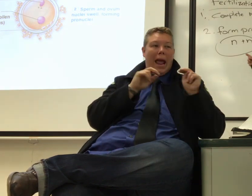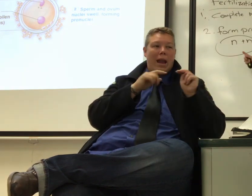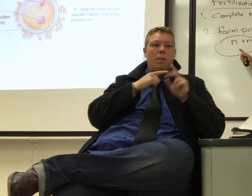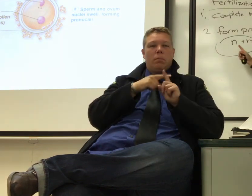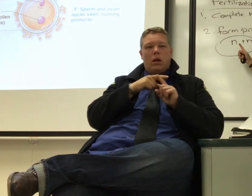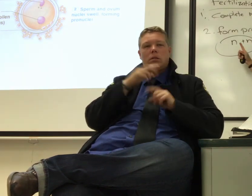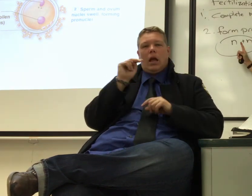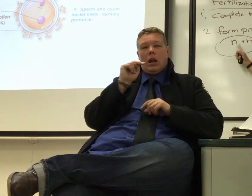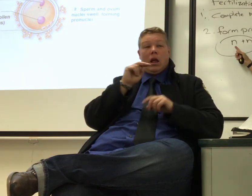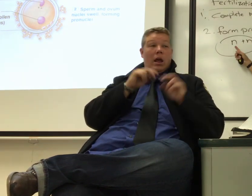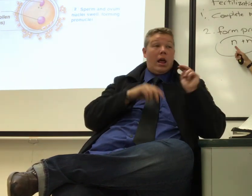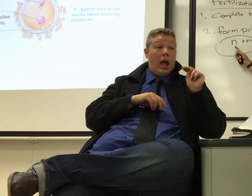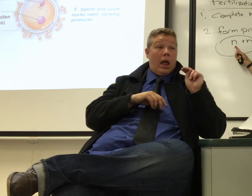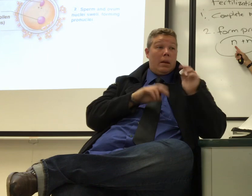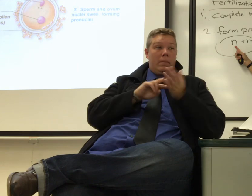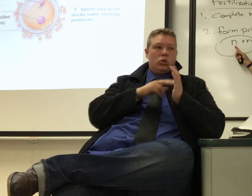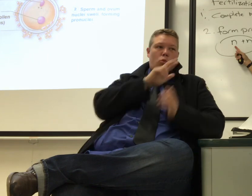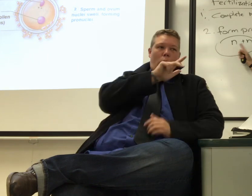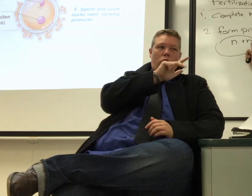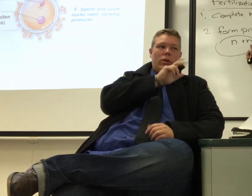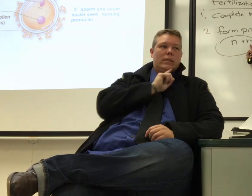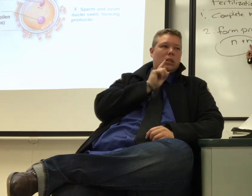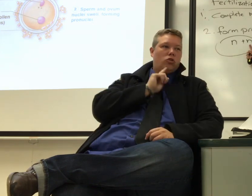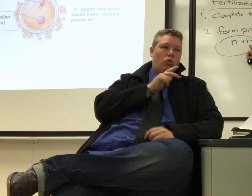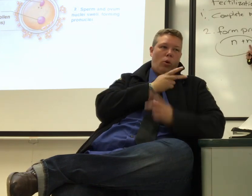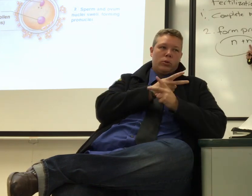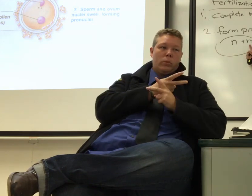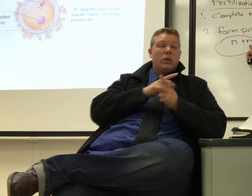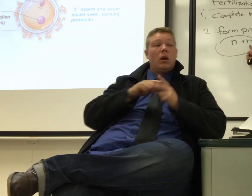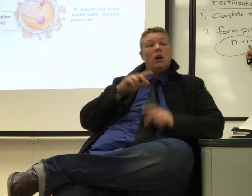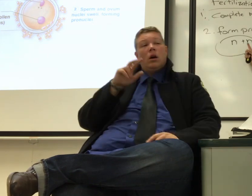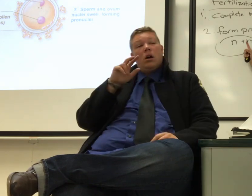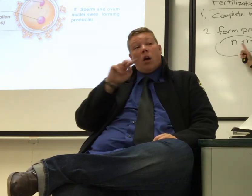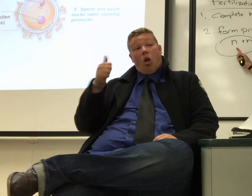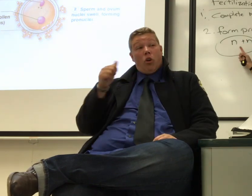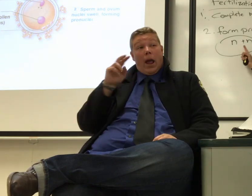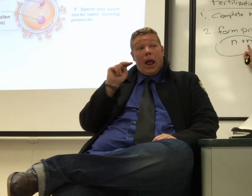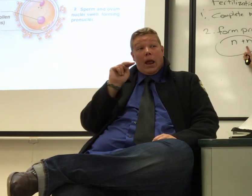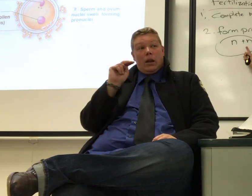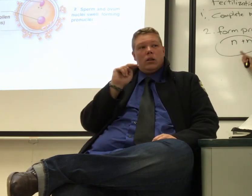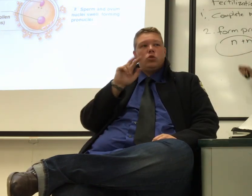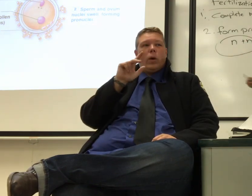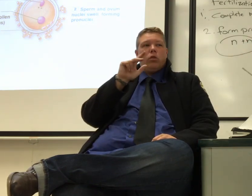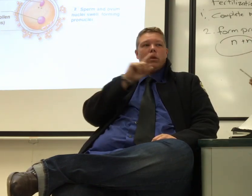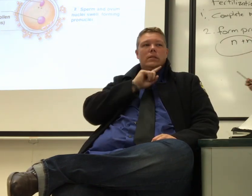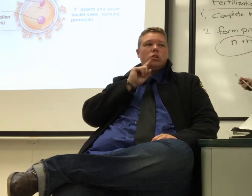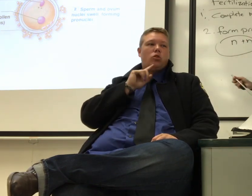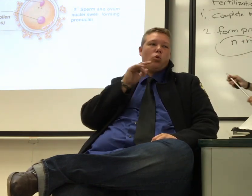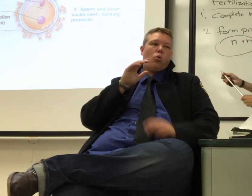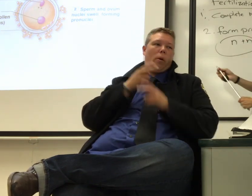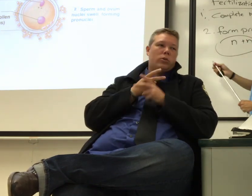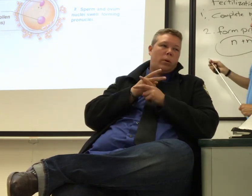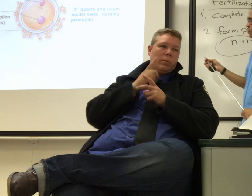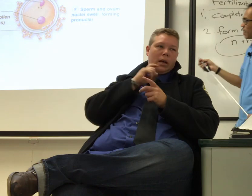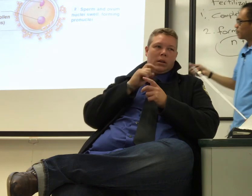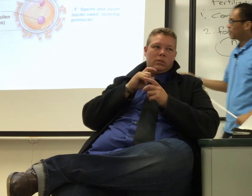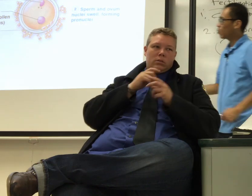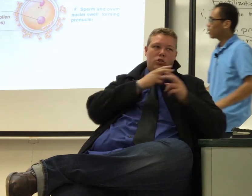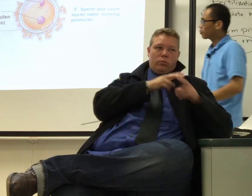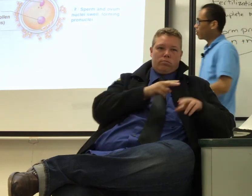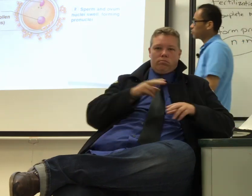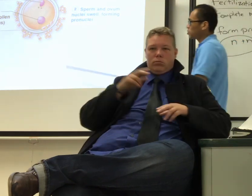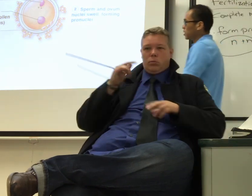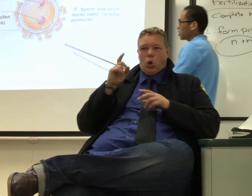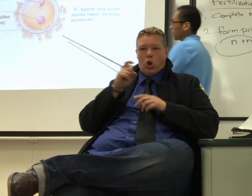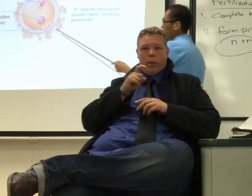N represents 23 single chromosomes. The other N is 23 single chromosomes from sperm and from egg. Because they haven't fused together yet, but they